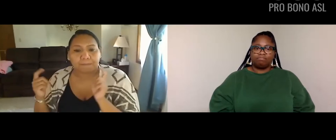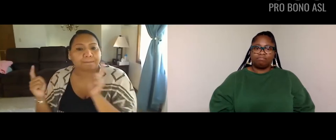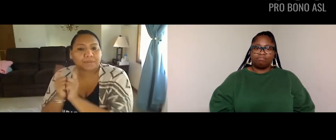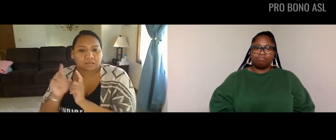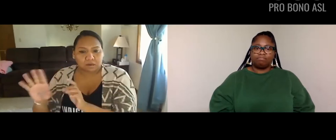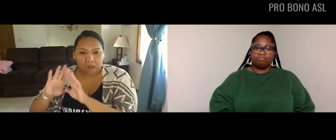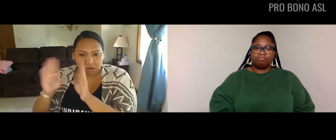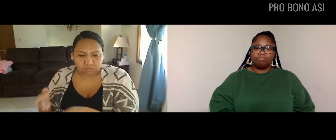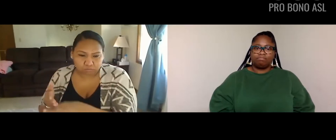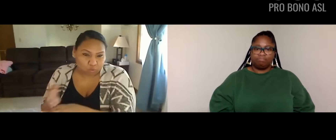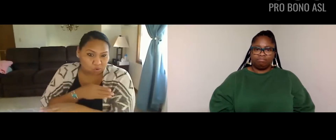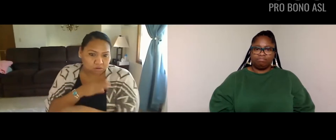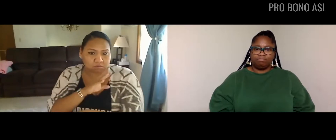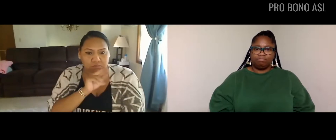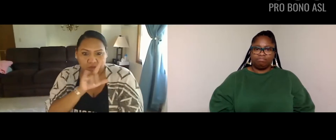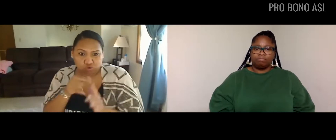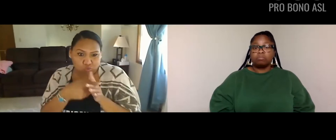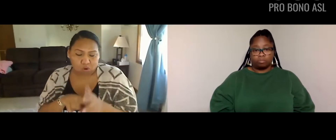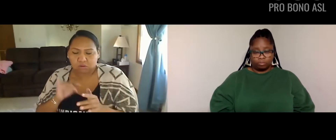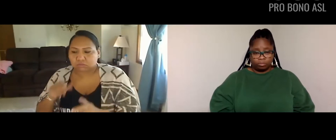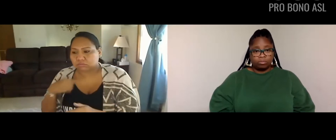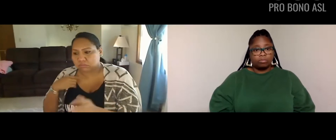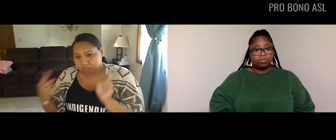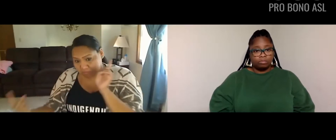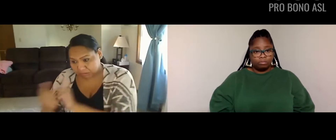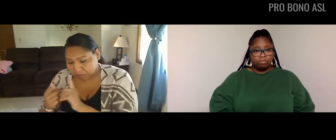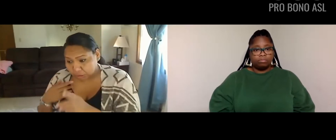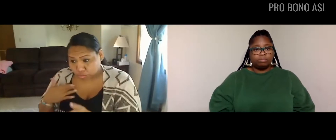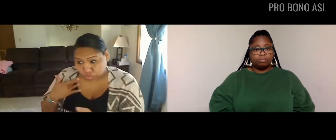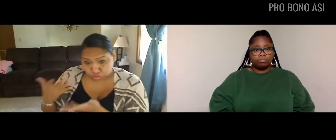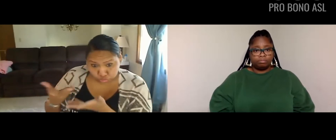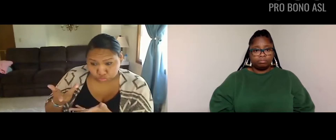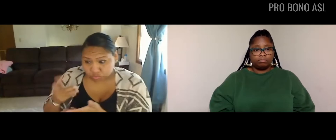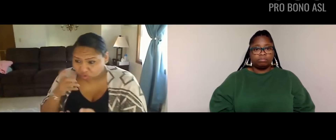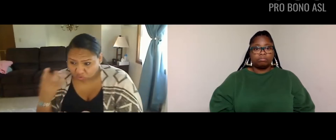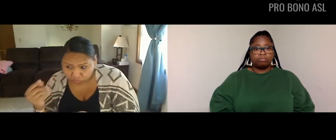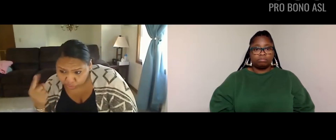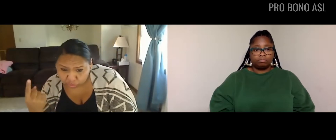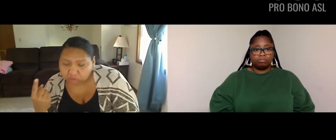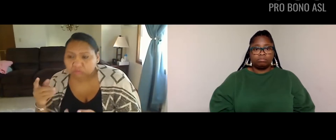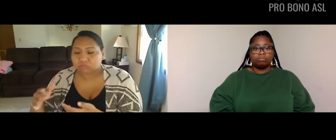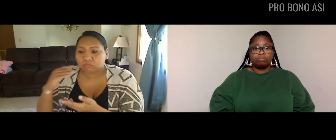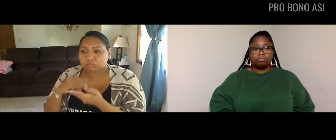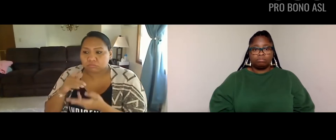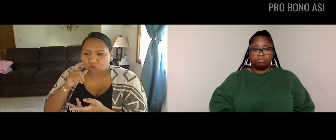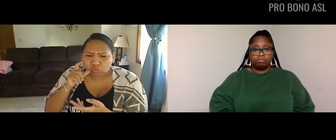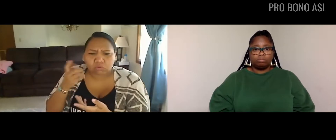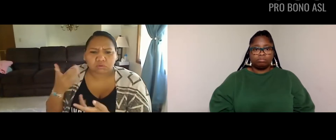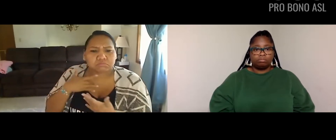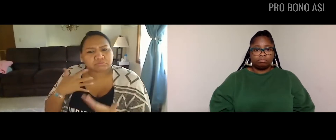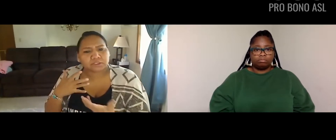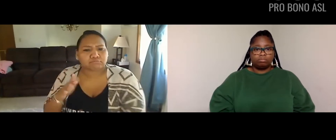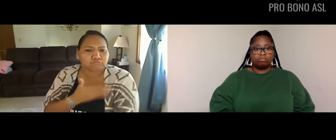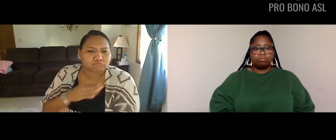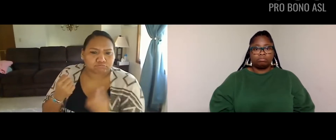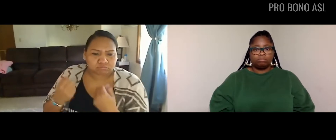So we went to the rally. We met at their house before that rally, and we discussed what it would look like